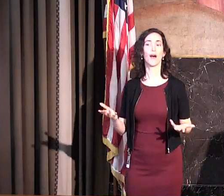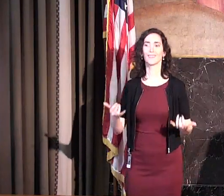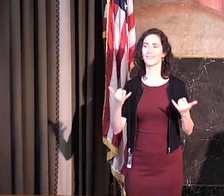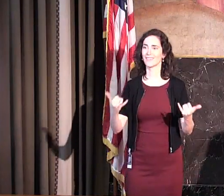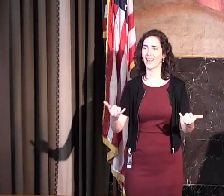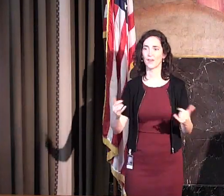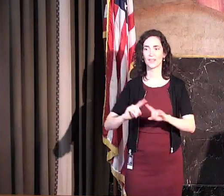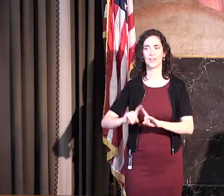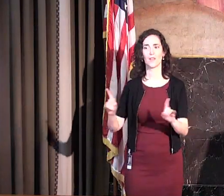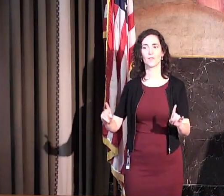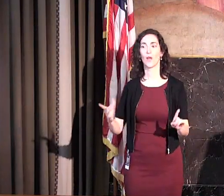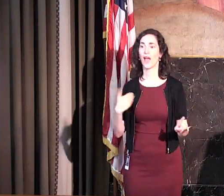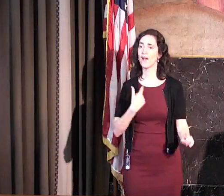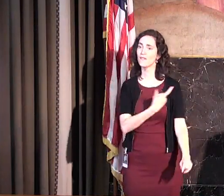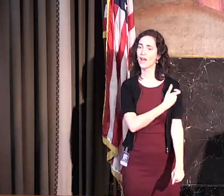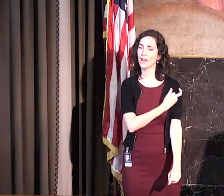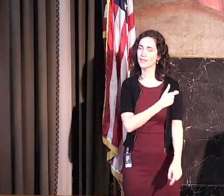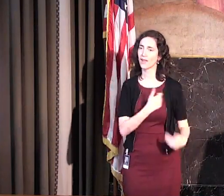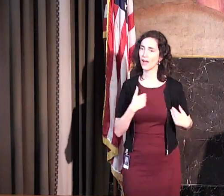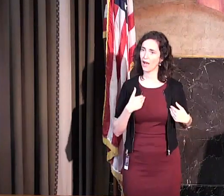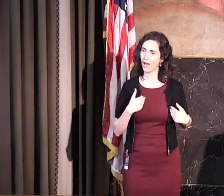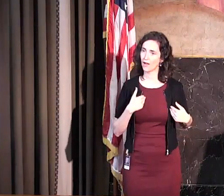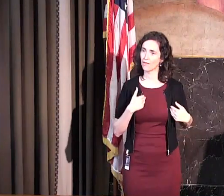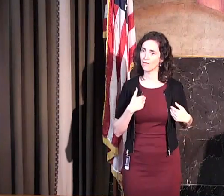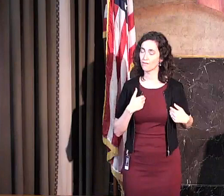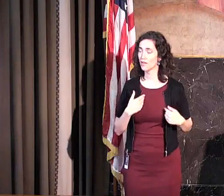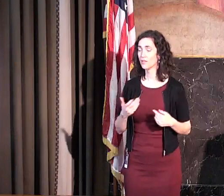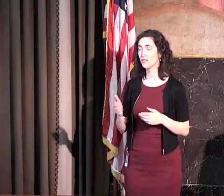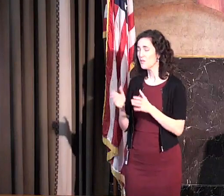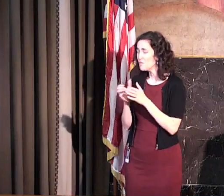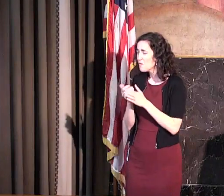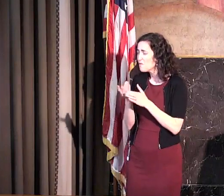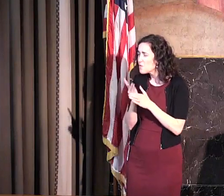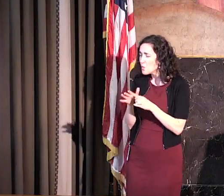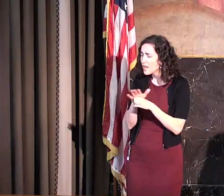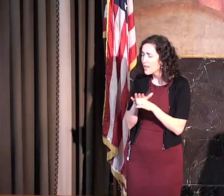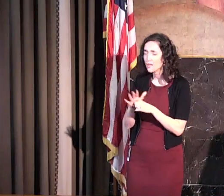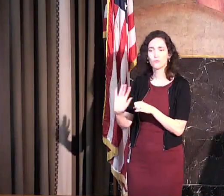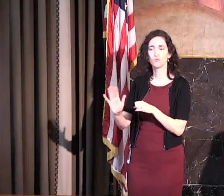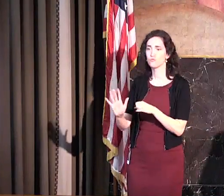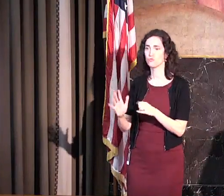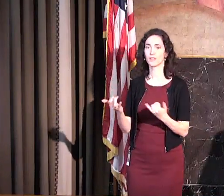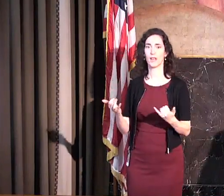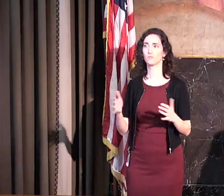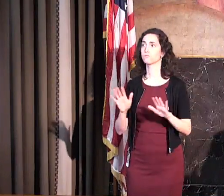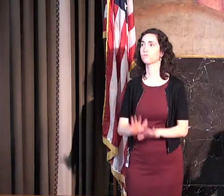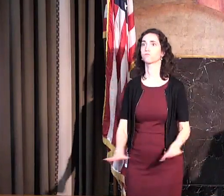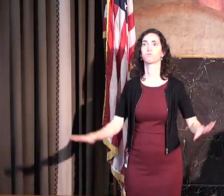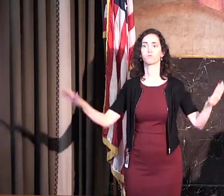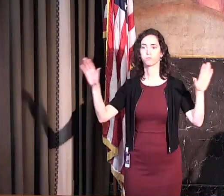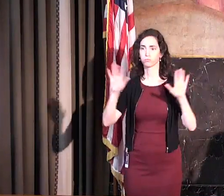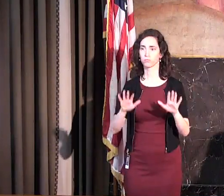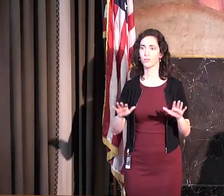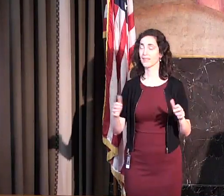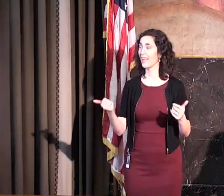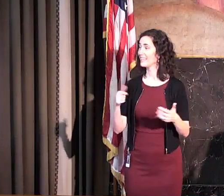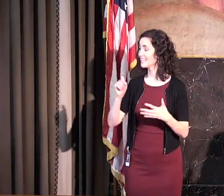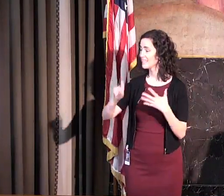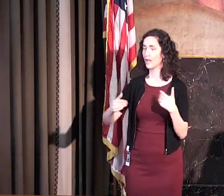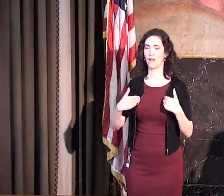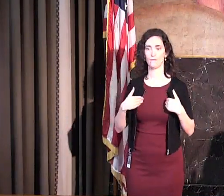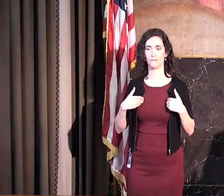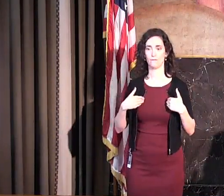of vaccine, not just available in small numbers and in a few locations, but all the vaccine that we need in more